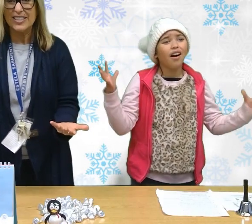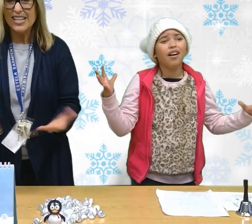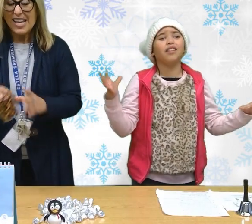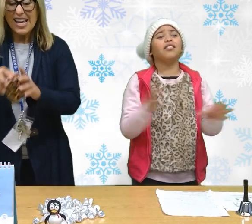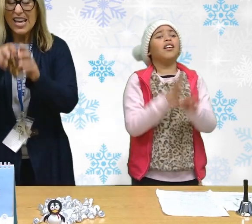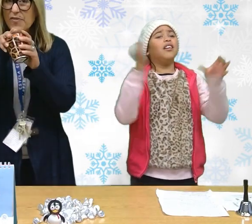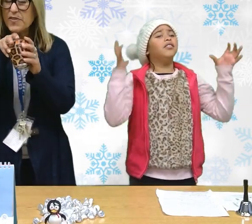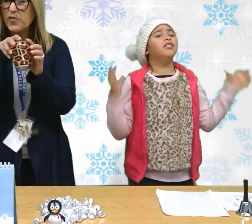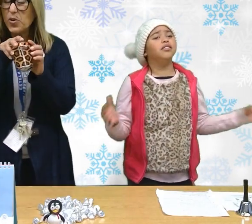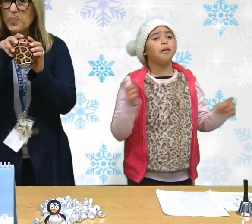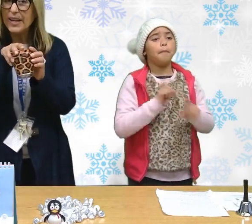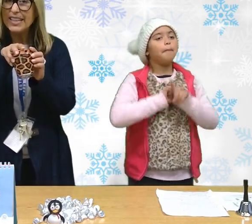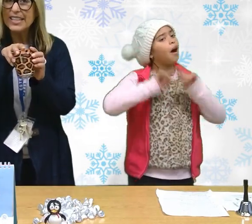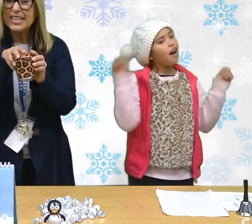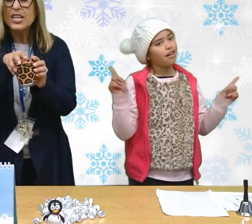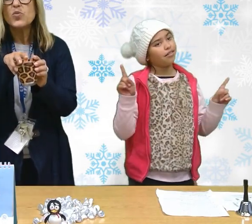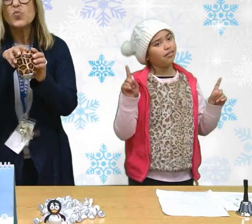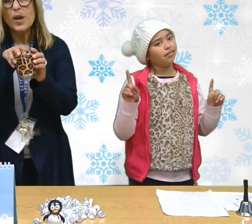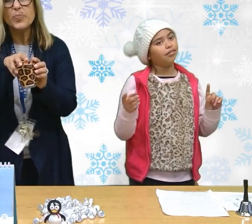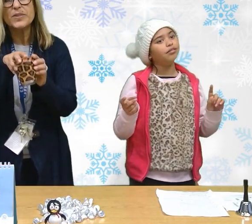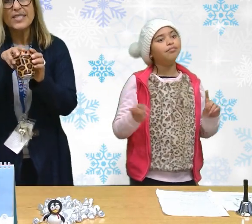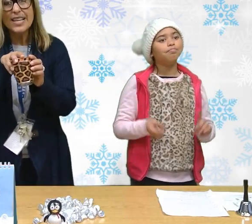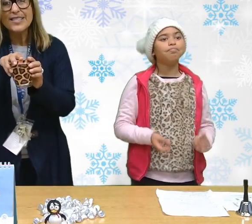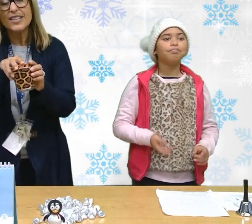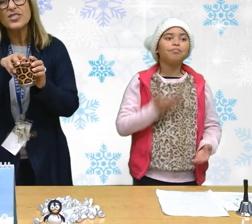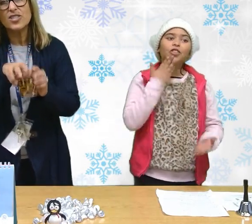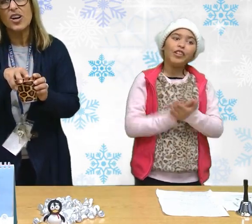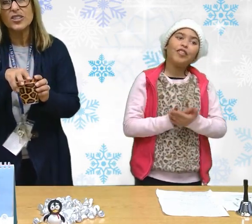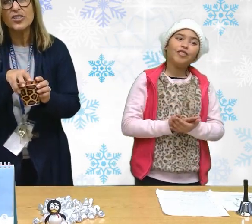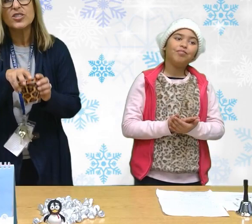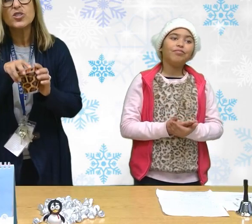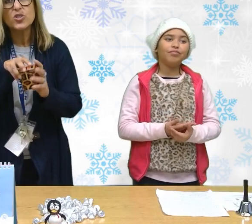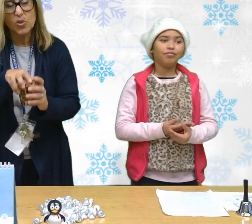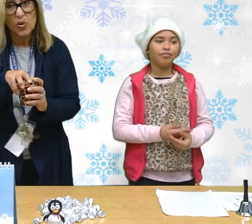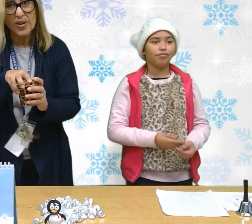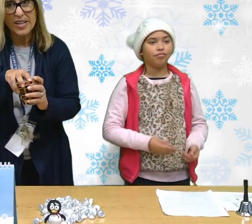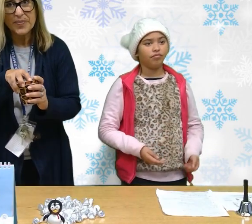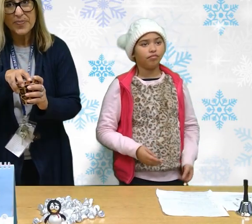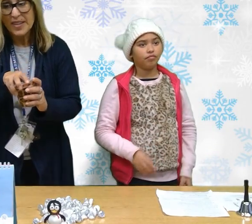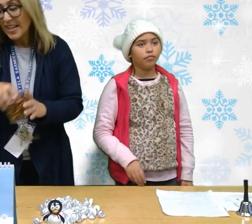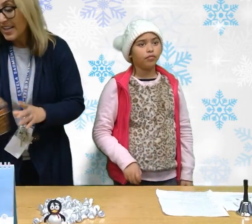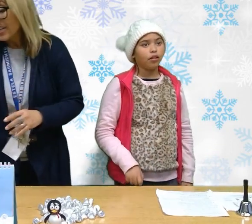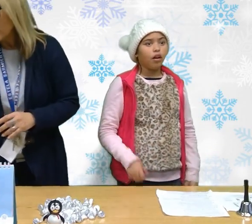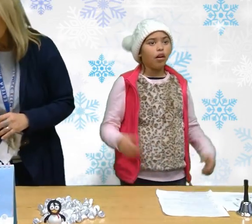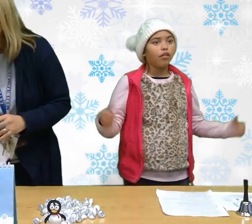deal. Every full bucket represents a scholar soaring.